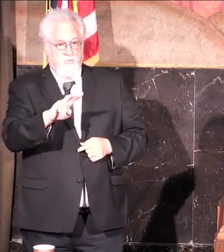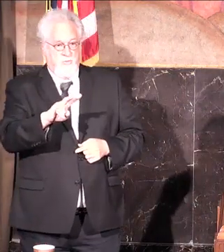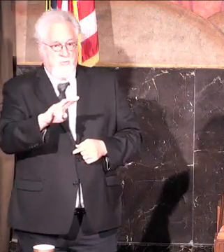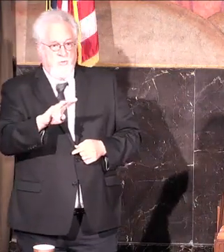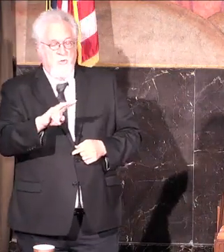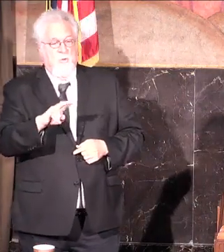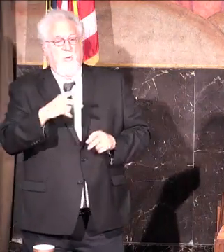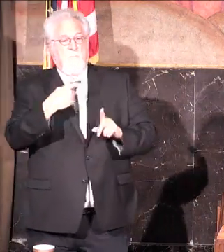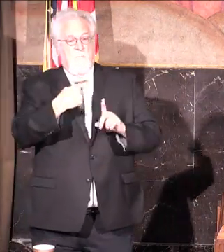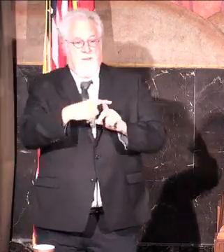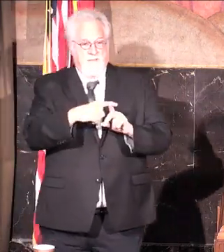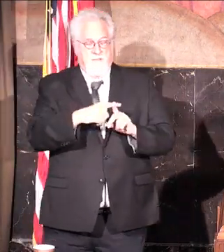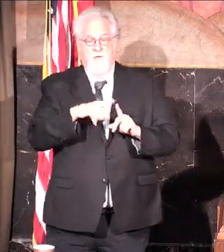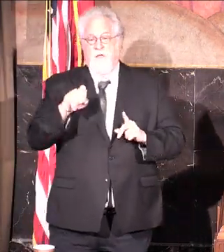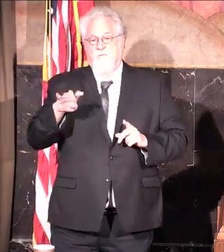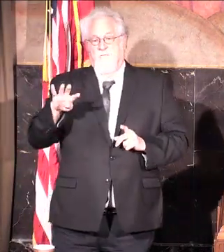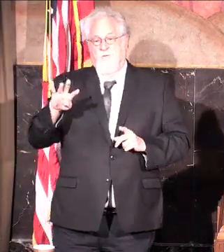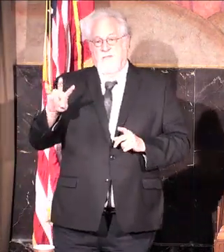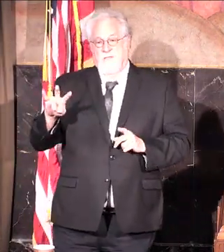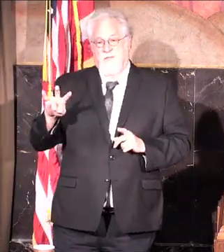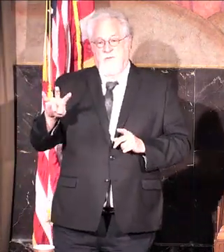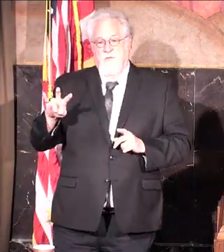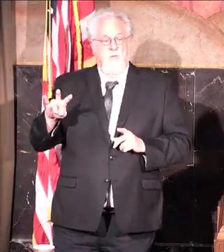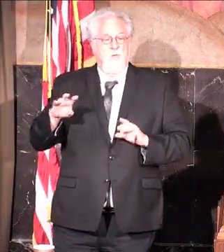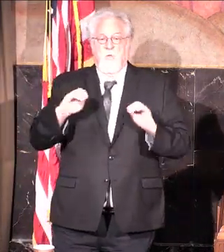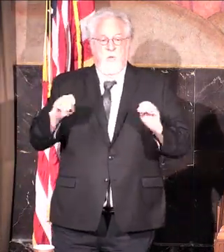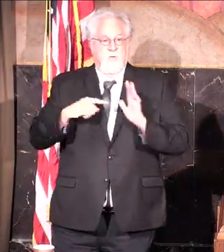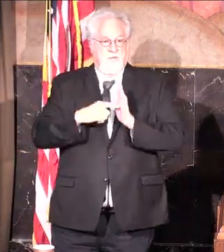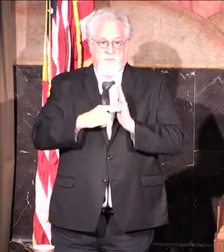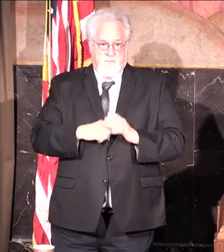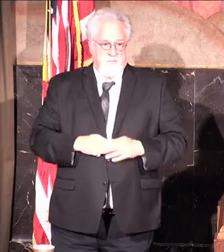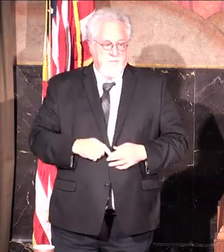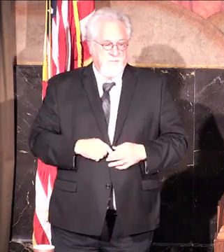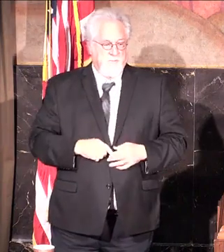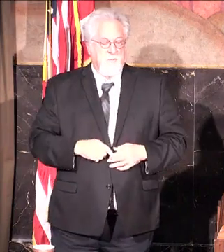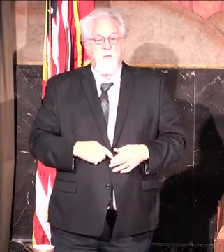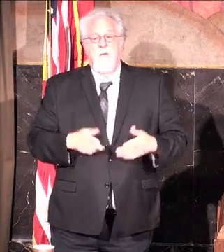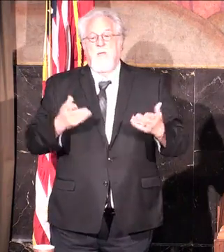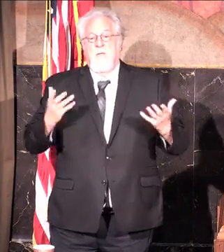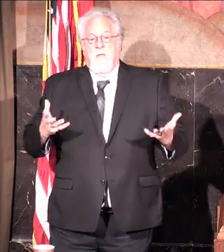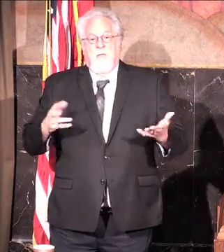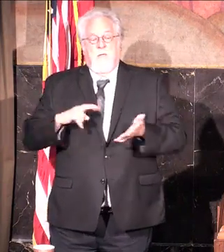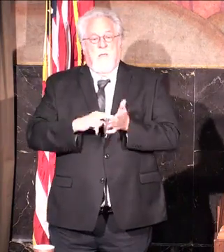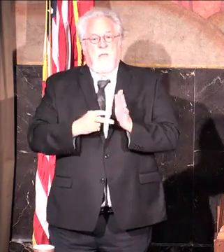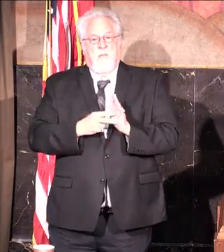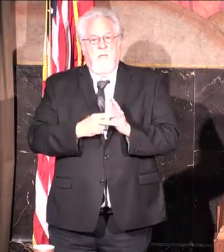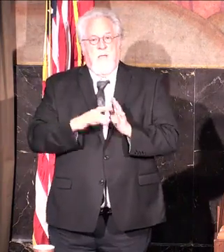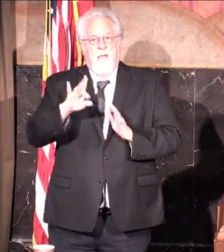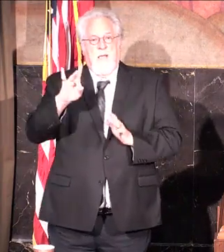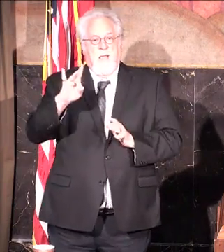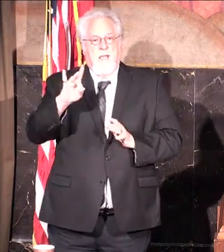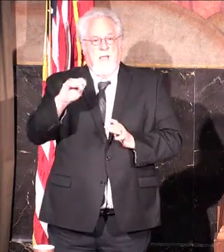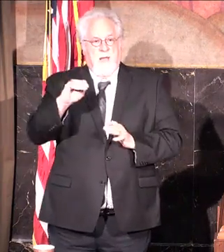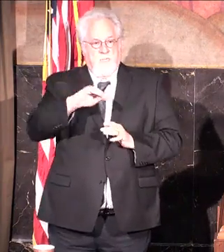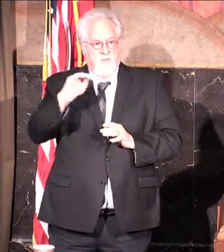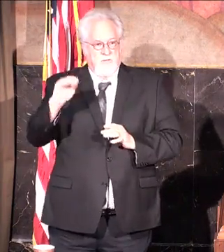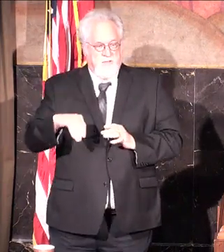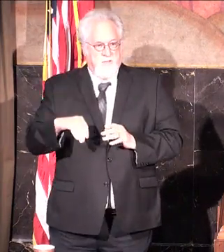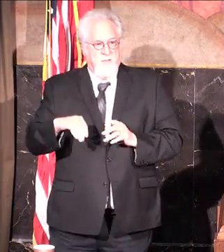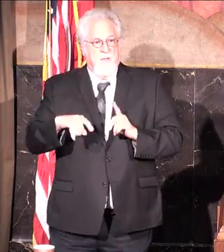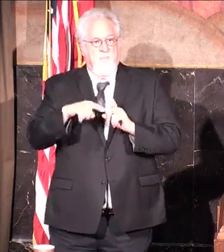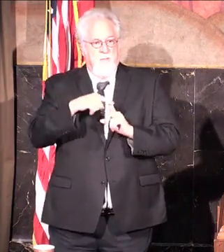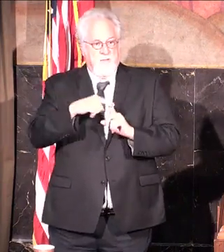positive, of which 147 were asymptomatic. This translates to 80% of those